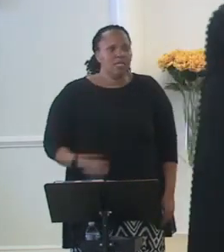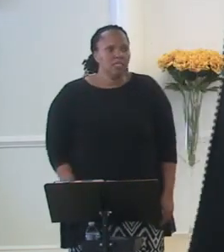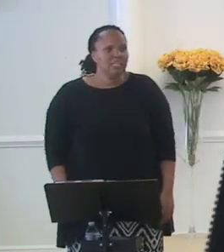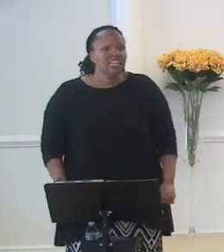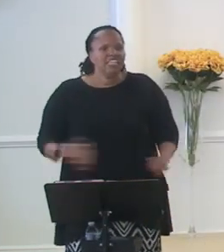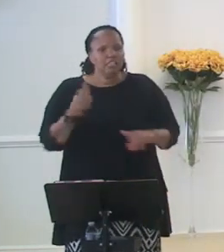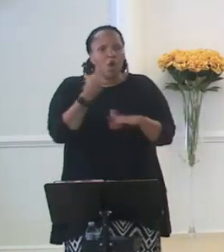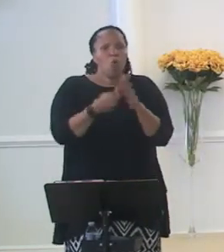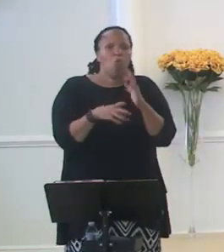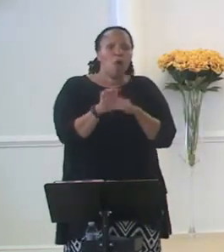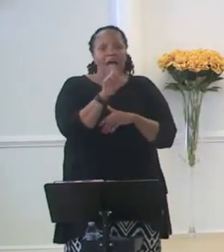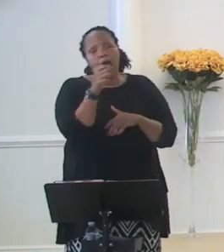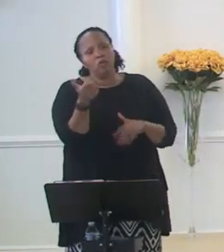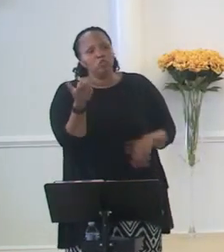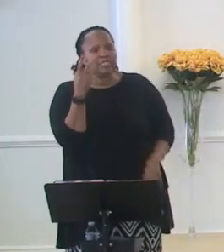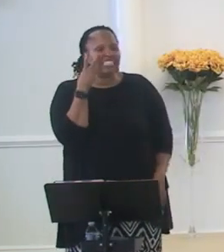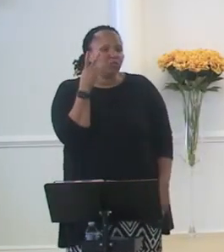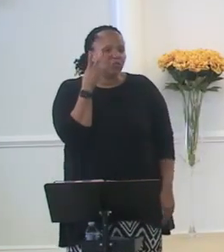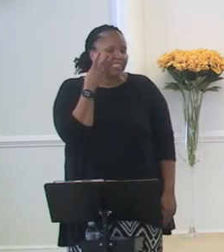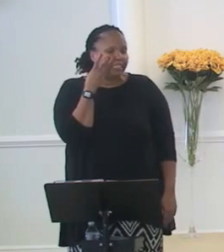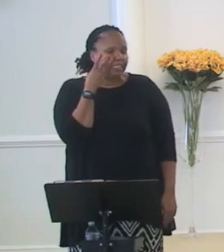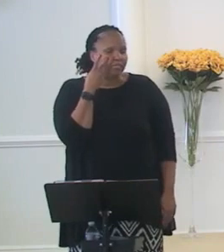what else did you see, Jeremiah?